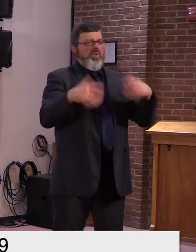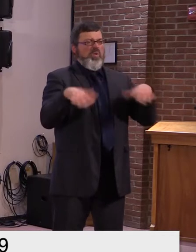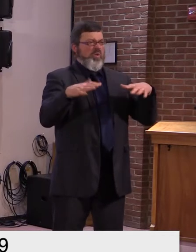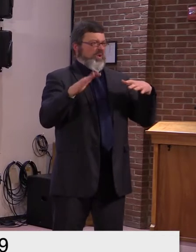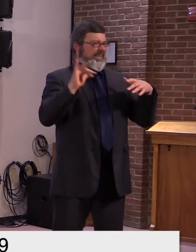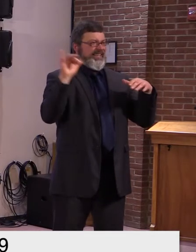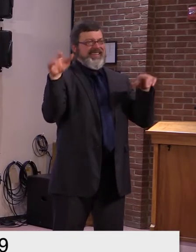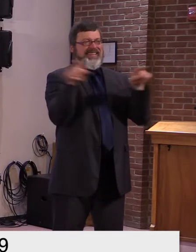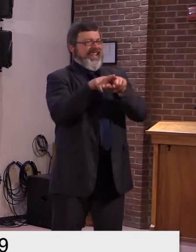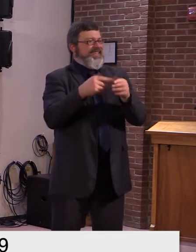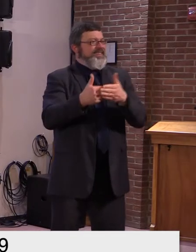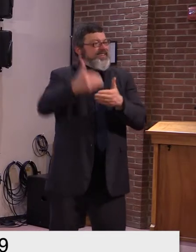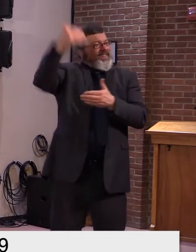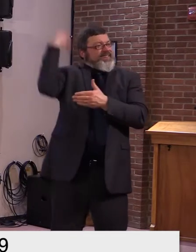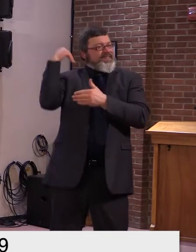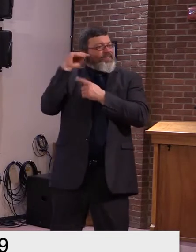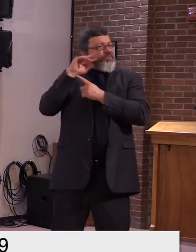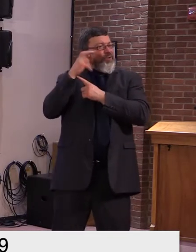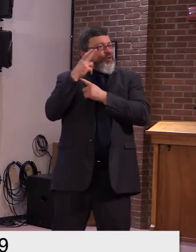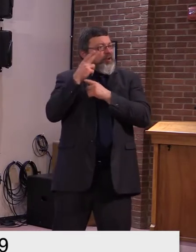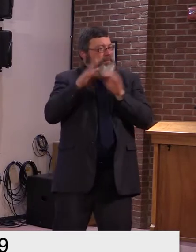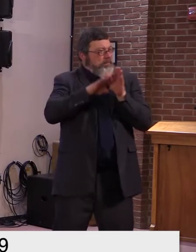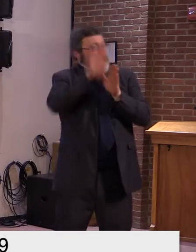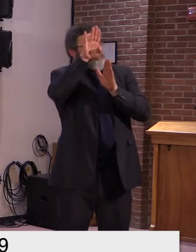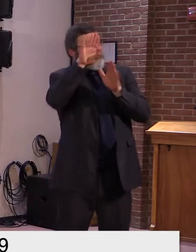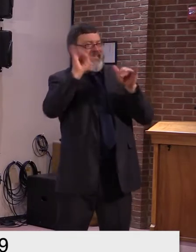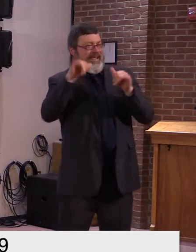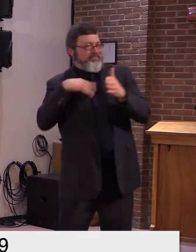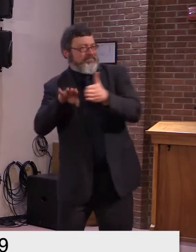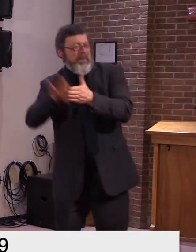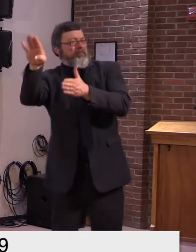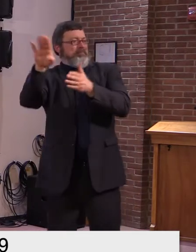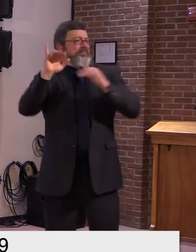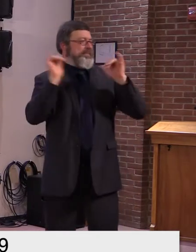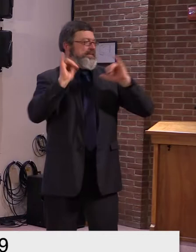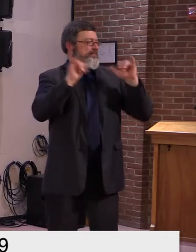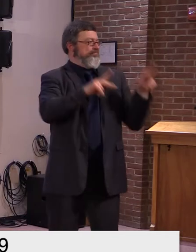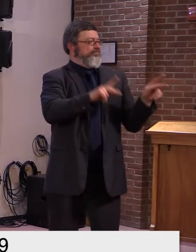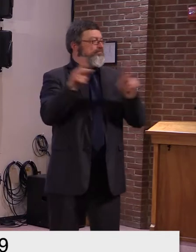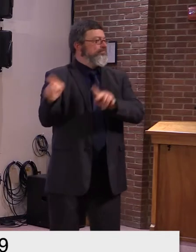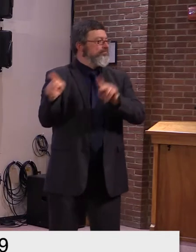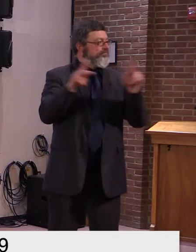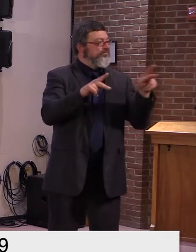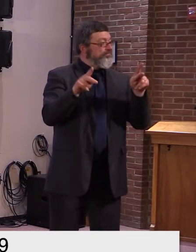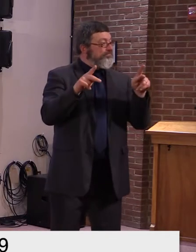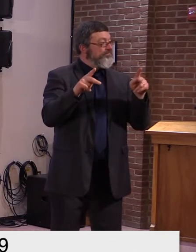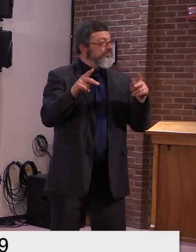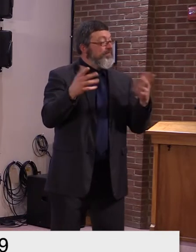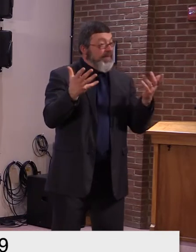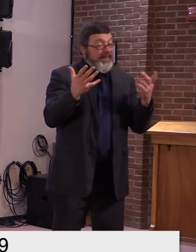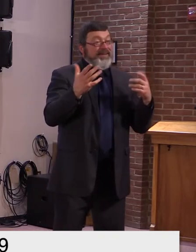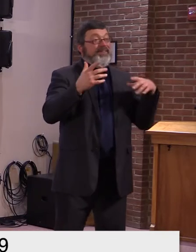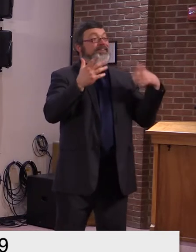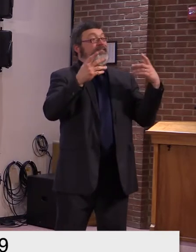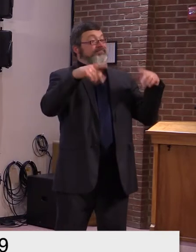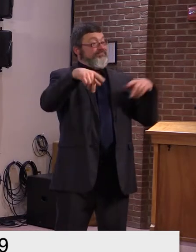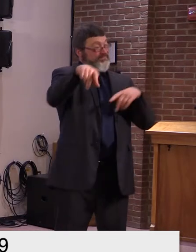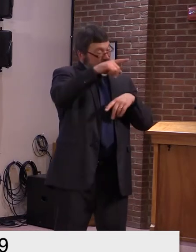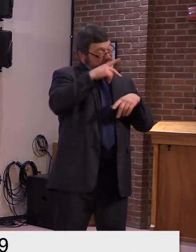with COVID-19, and our 7-day fatality rate is higher than at any previous point during the